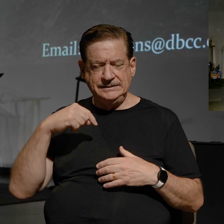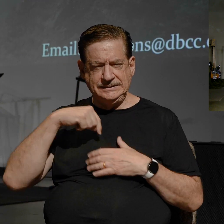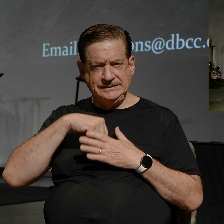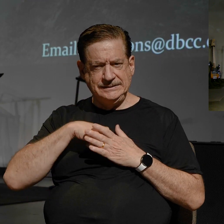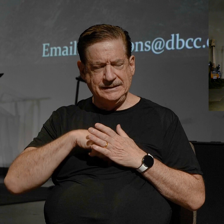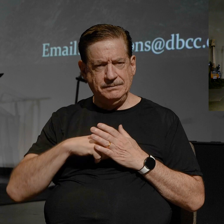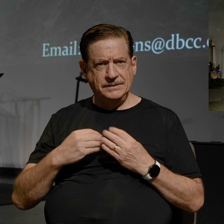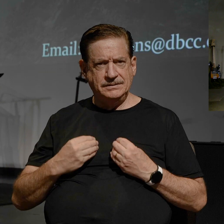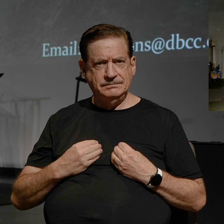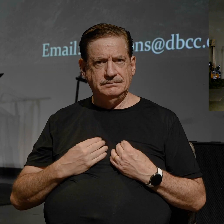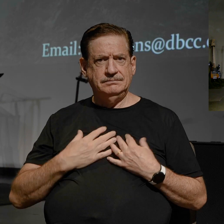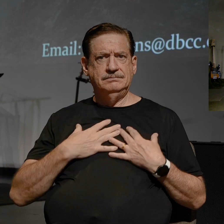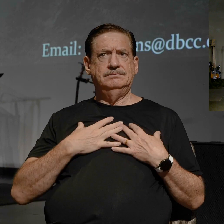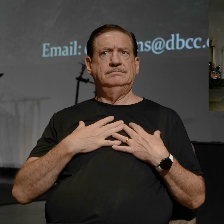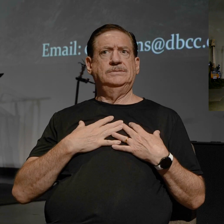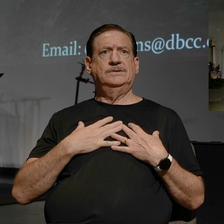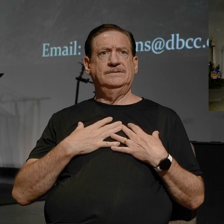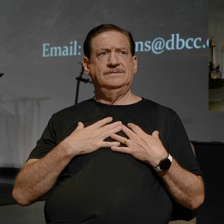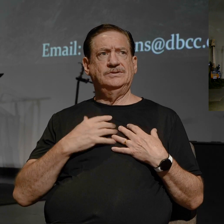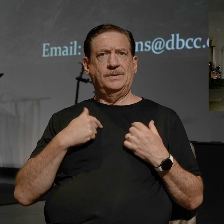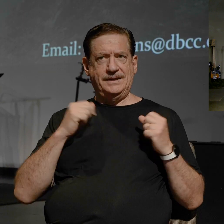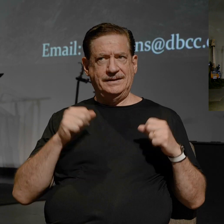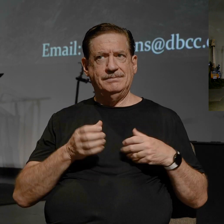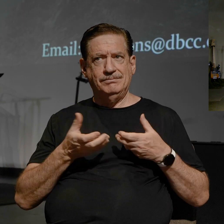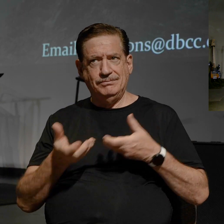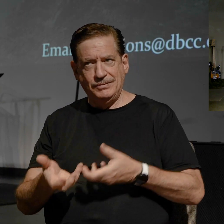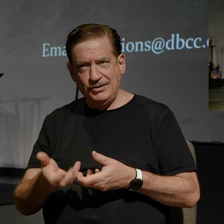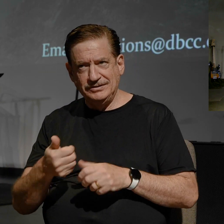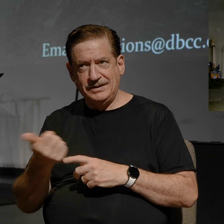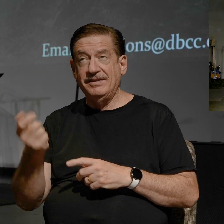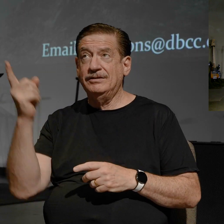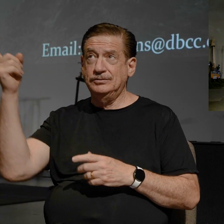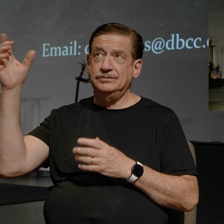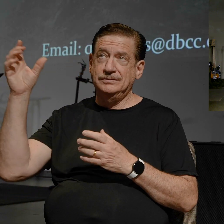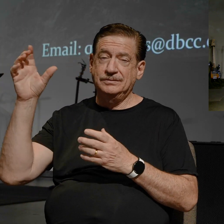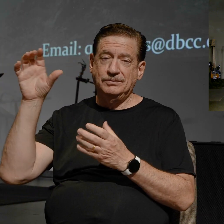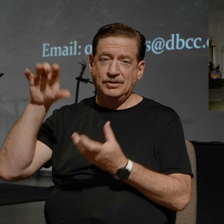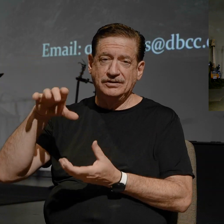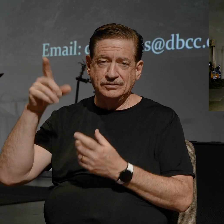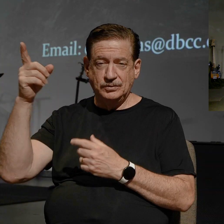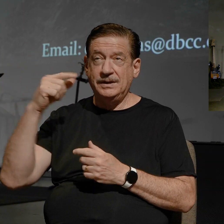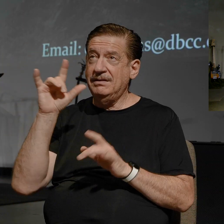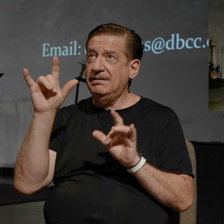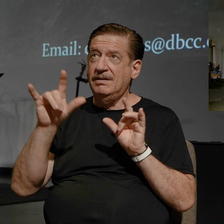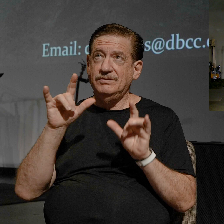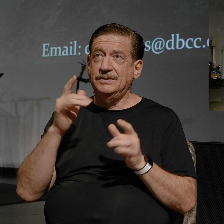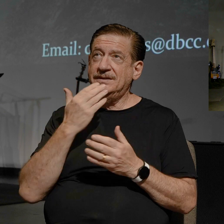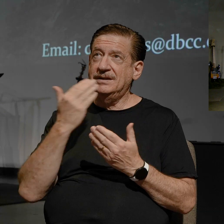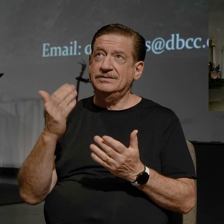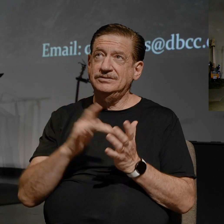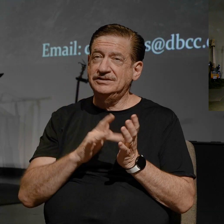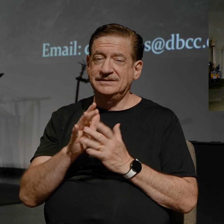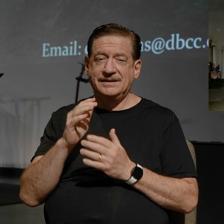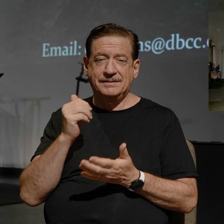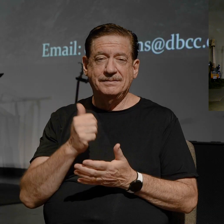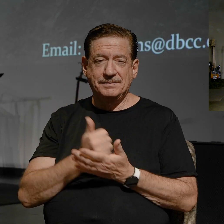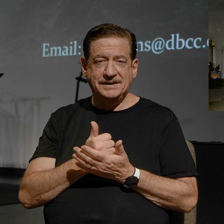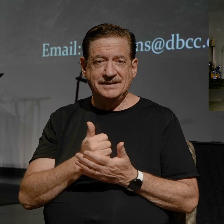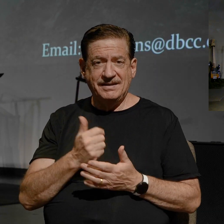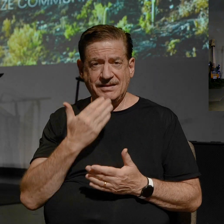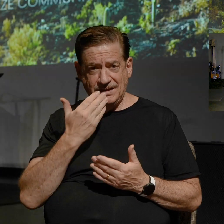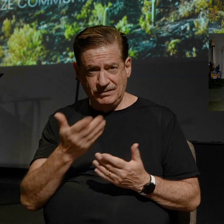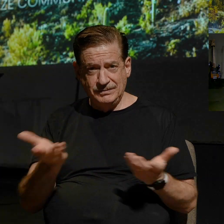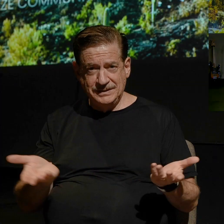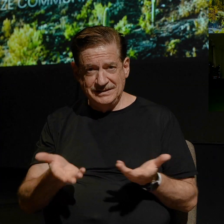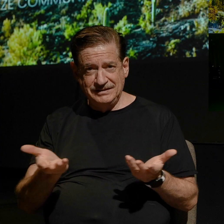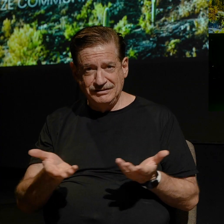be pouring into others as we've been poured into. Thank you, Jesus. We love you. Pray in your name. Amen. Thank you for being